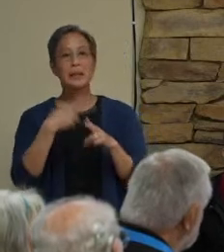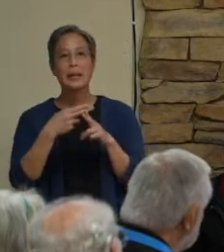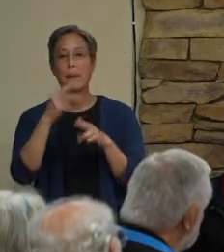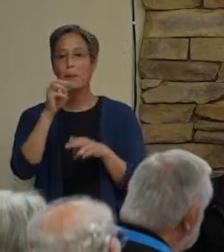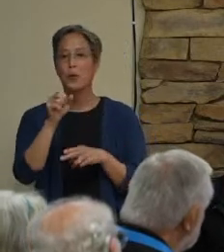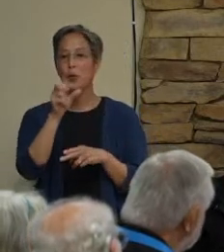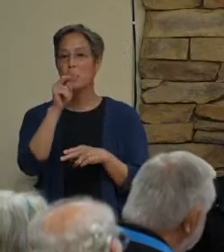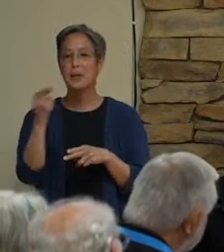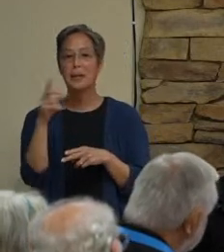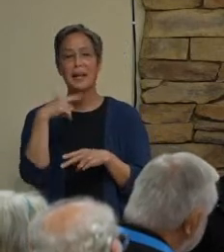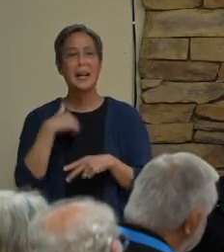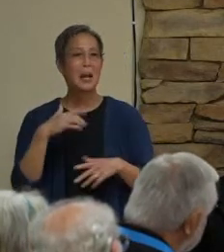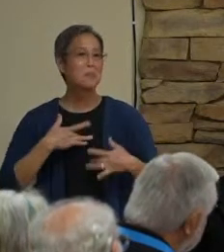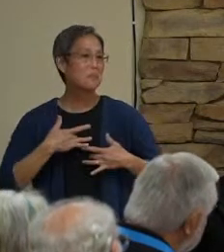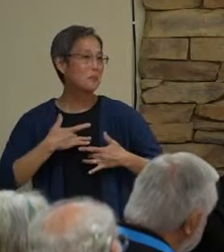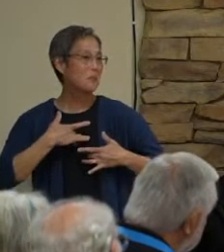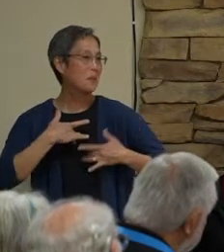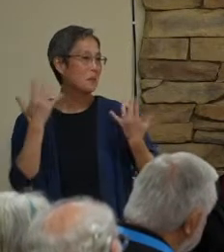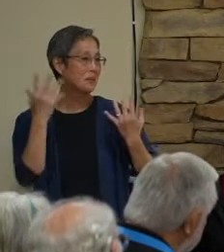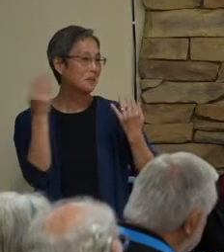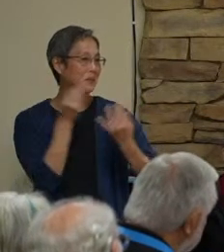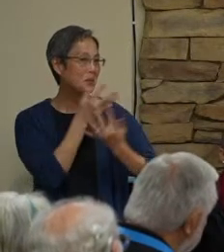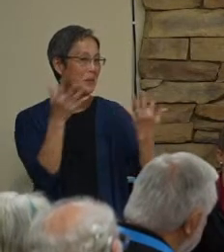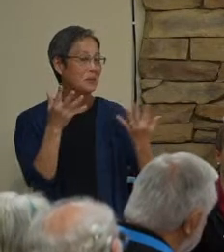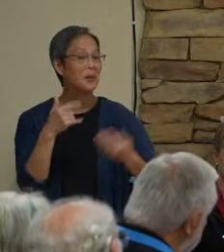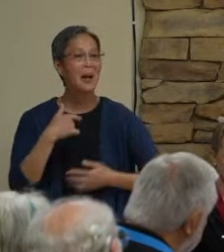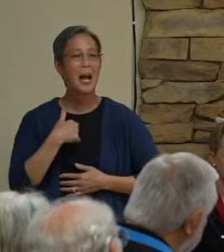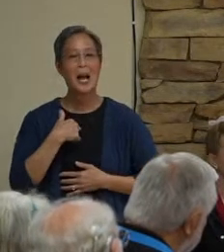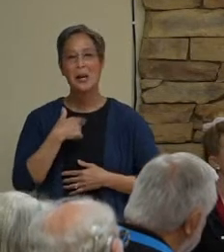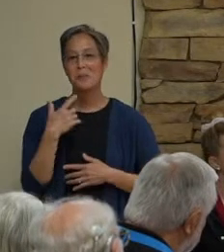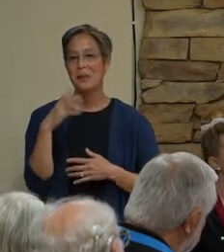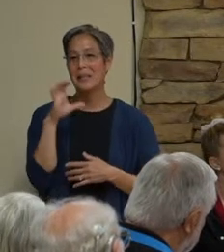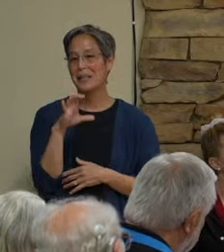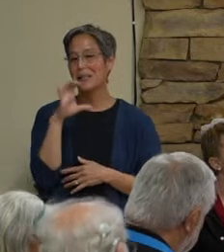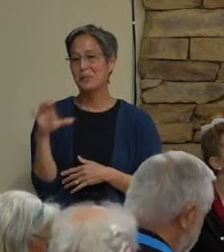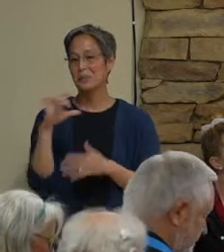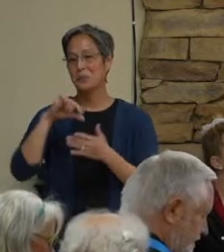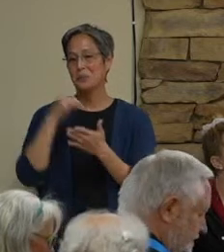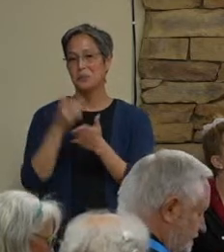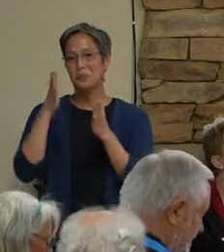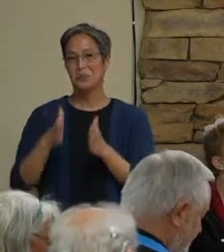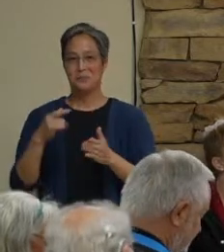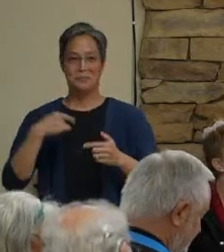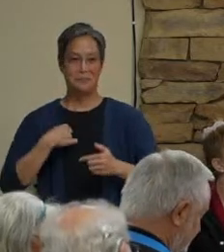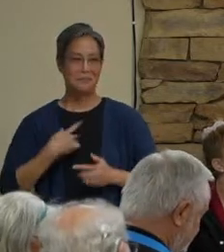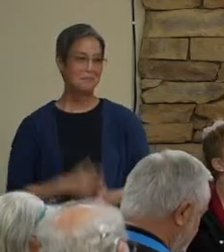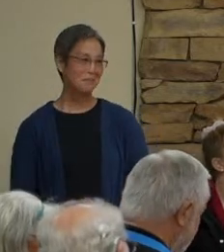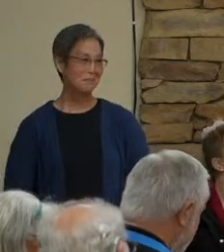I'm thrilled to tell you I'm now a Canine Companions graduate.